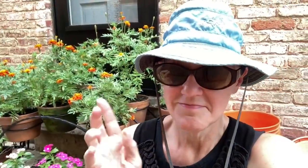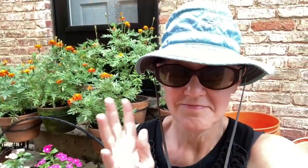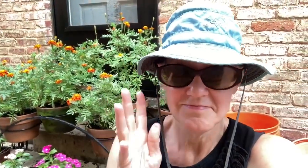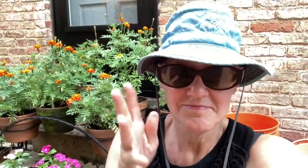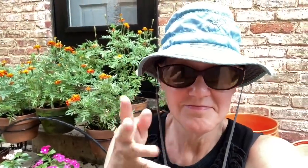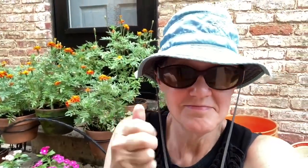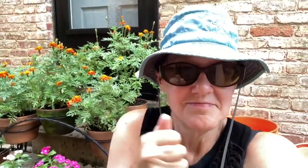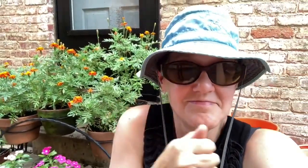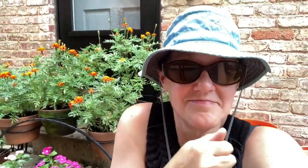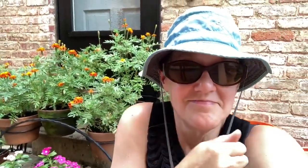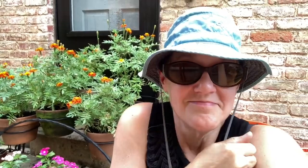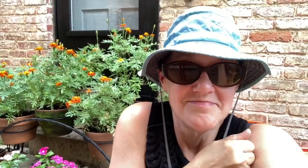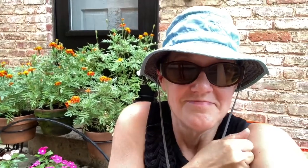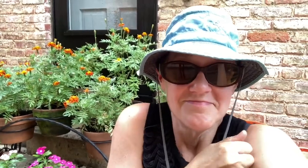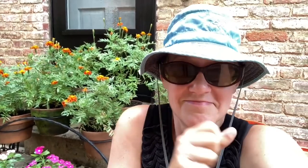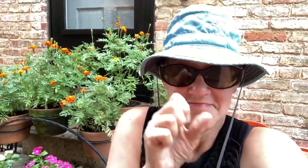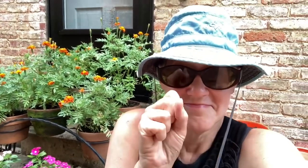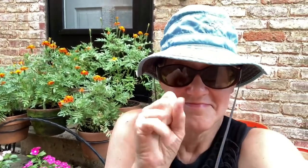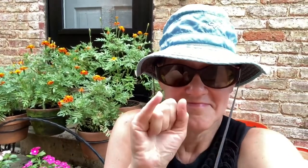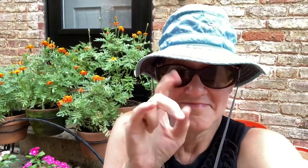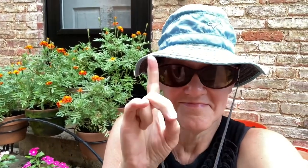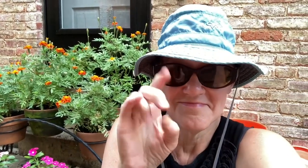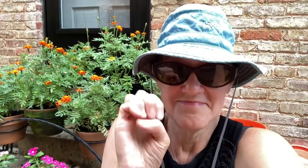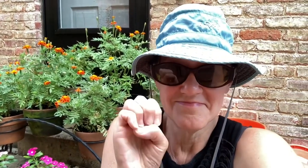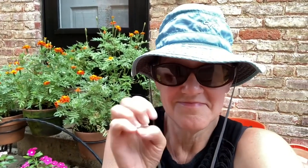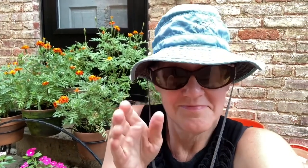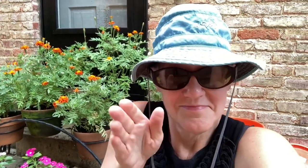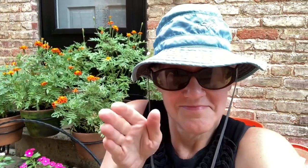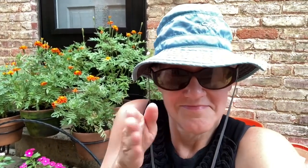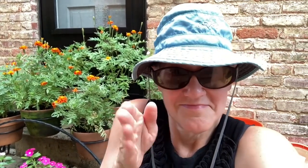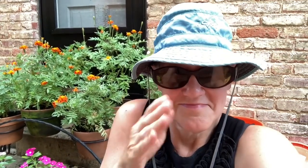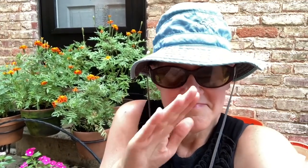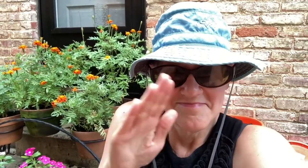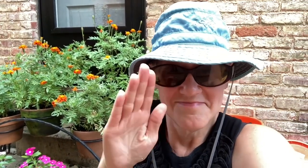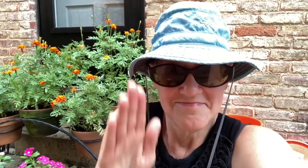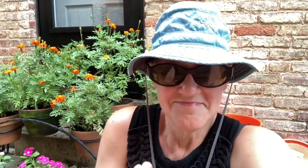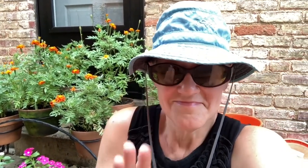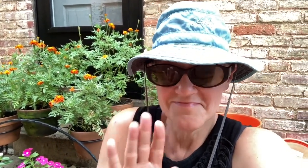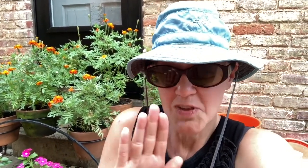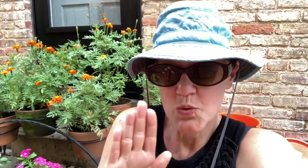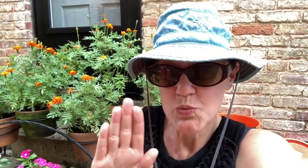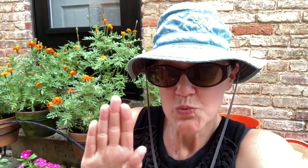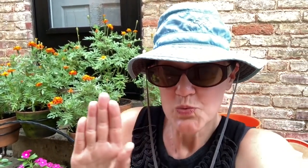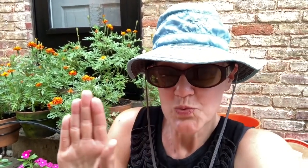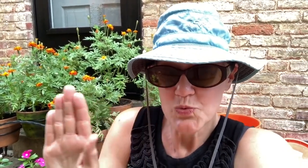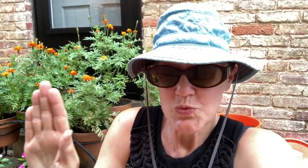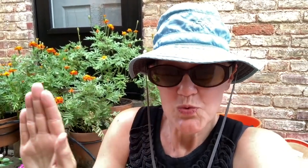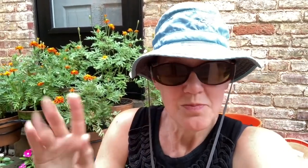Now these plants are loving it here along the side of the house between the row